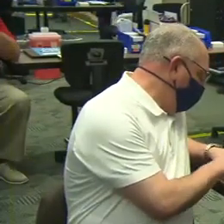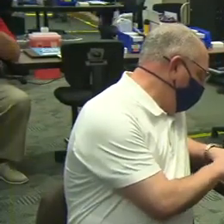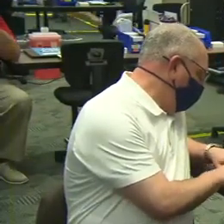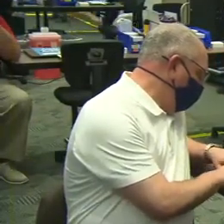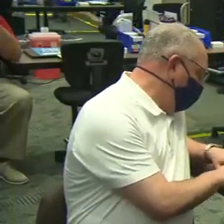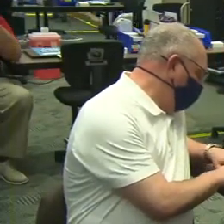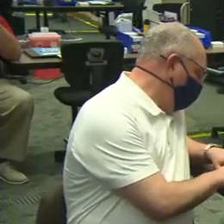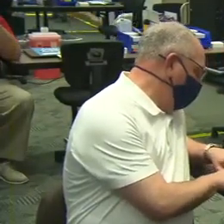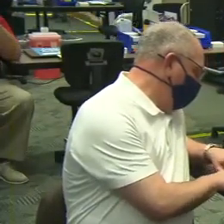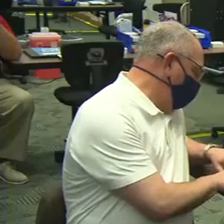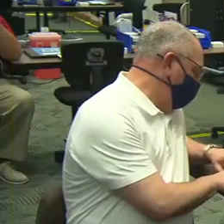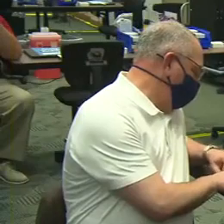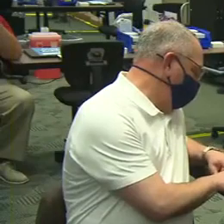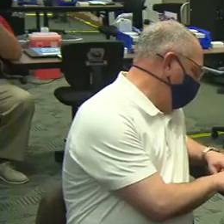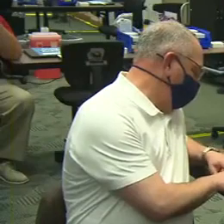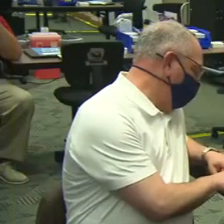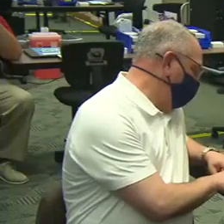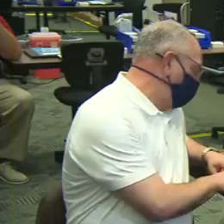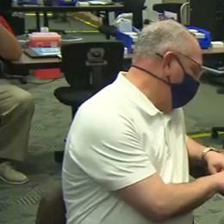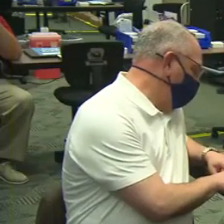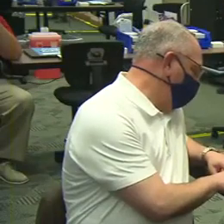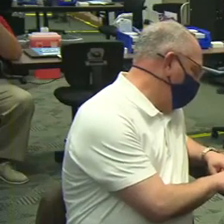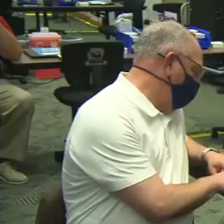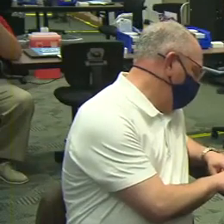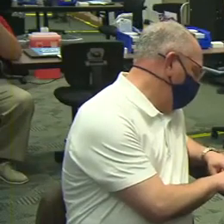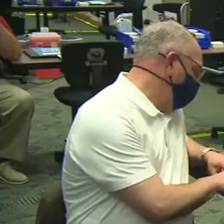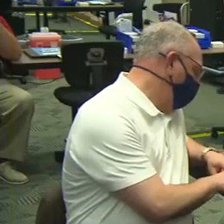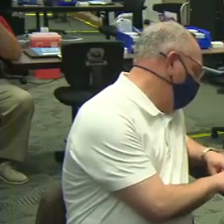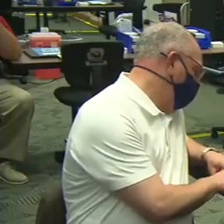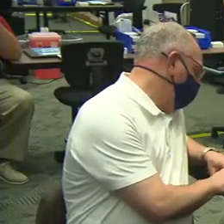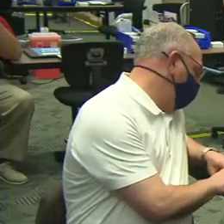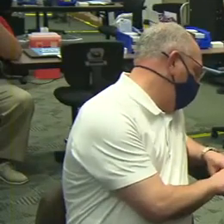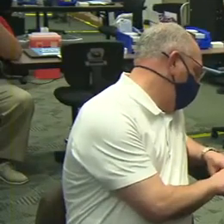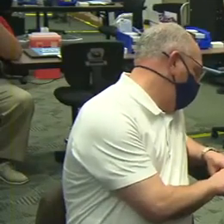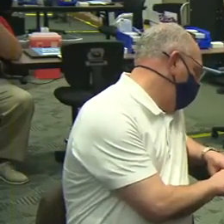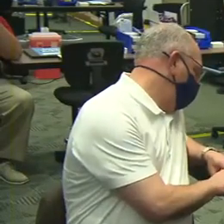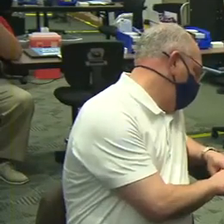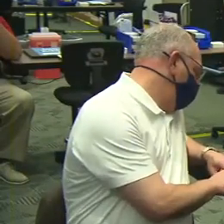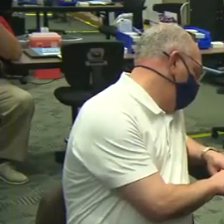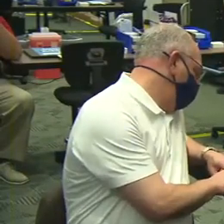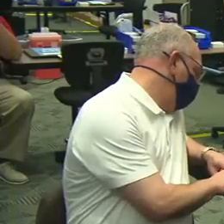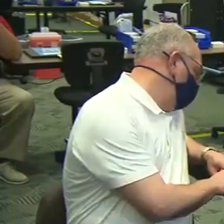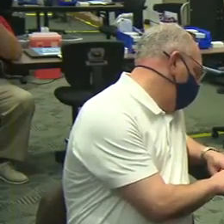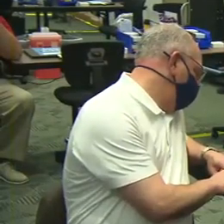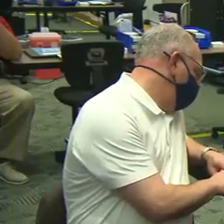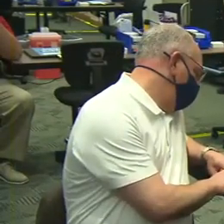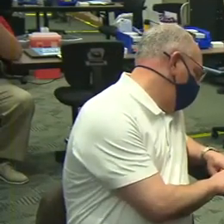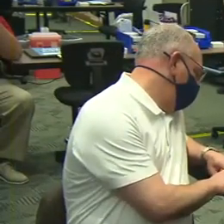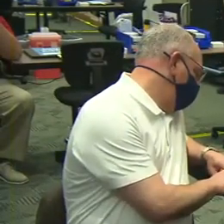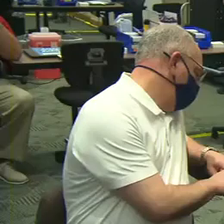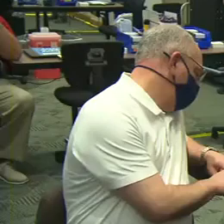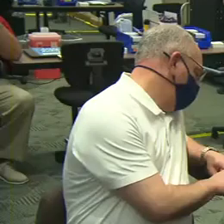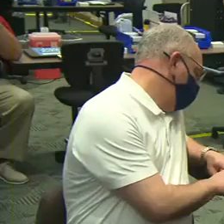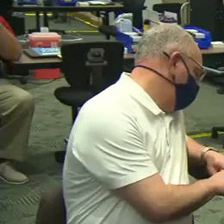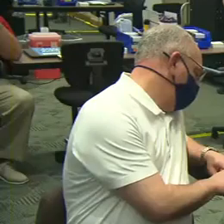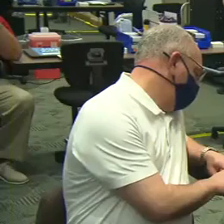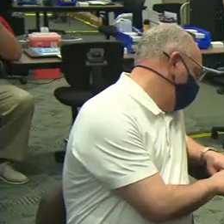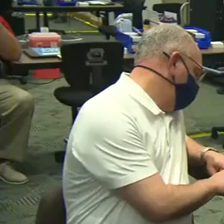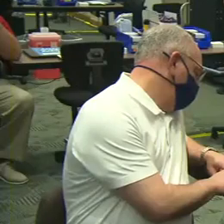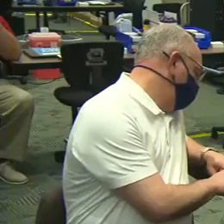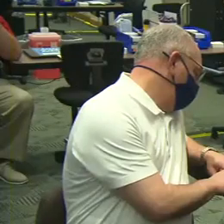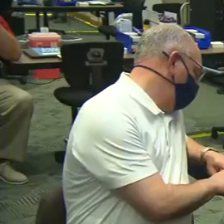vaccine. But I do it right here. So you can see that? 21 days. Yeah. I'll write the time on here so you